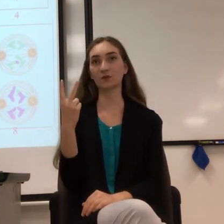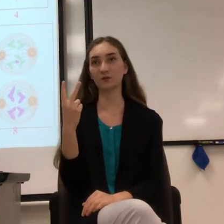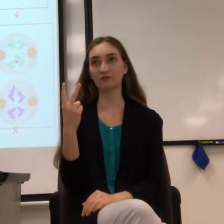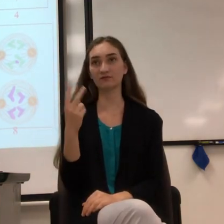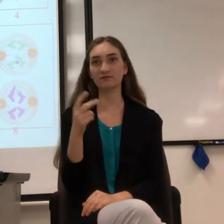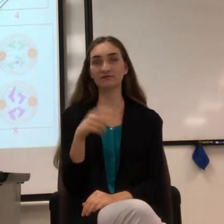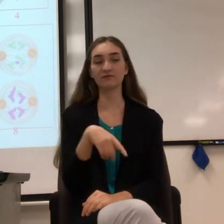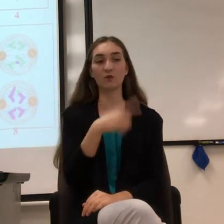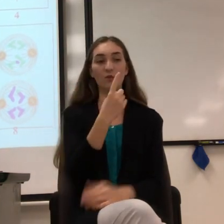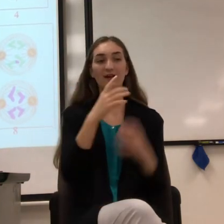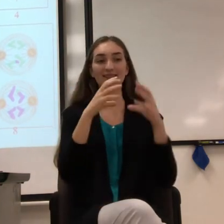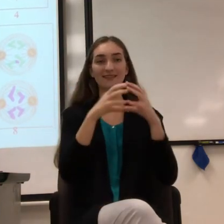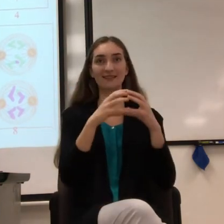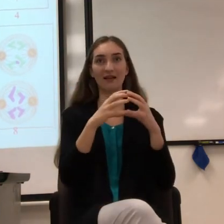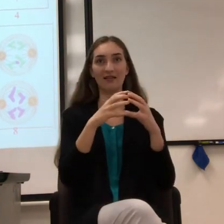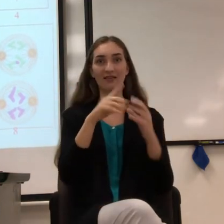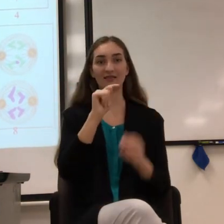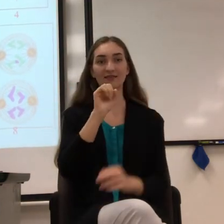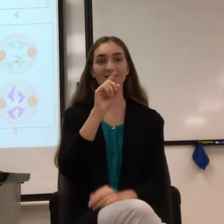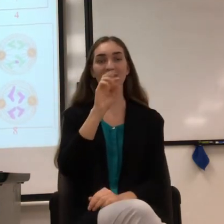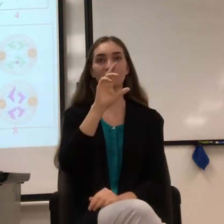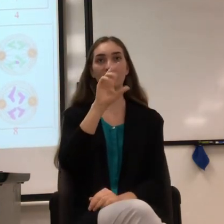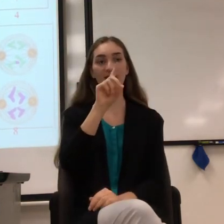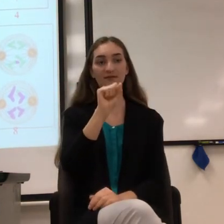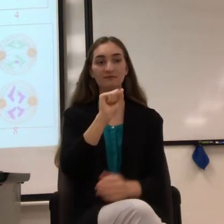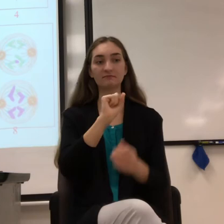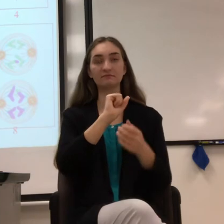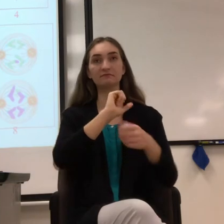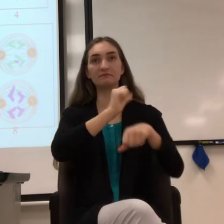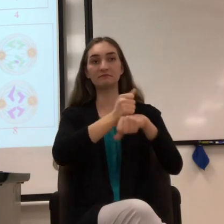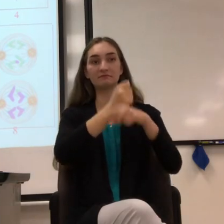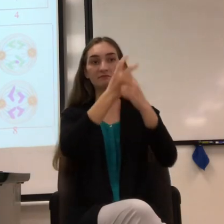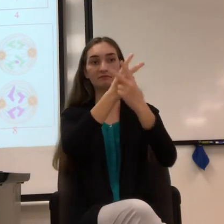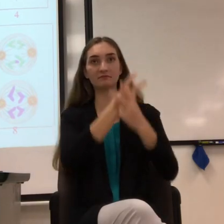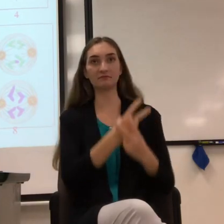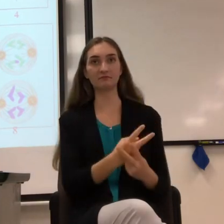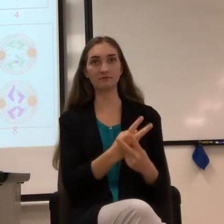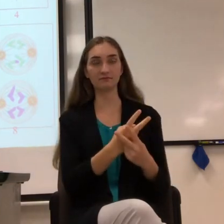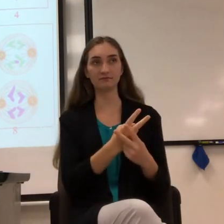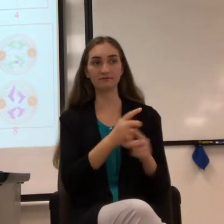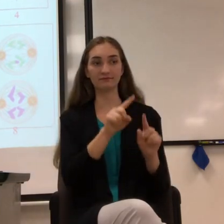cell. I see the tetrads aligning at the equator, metaphase one.